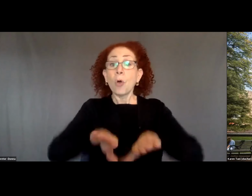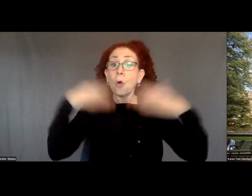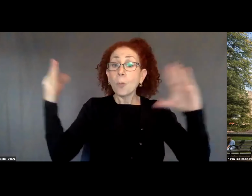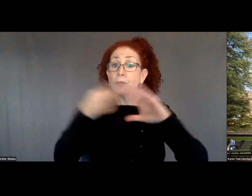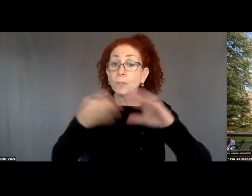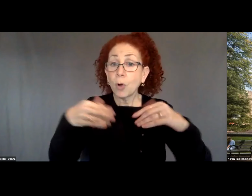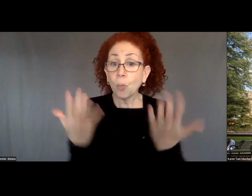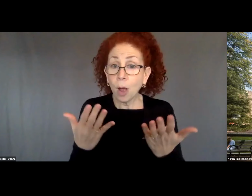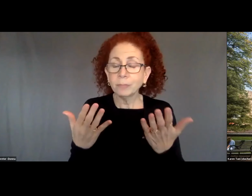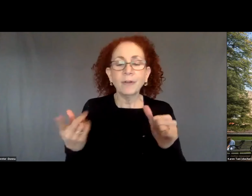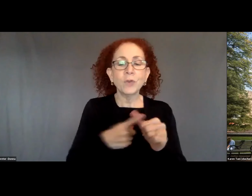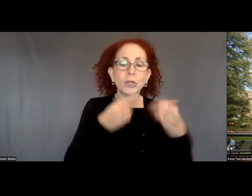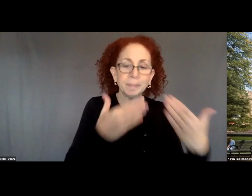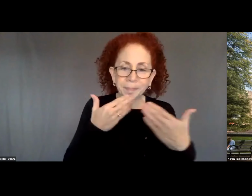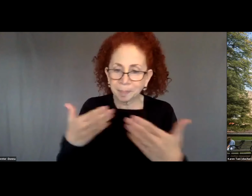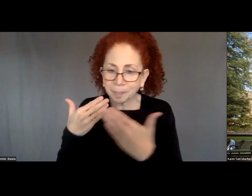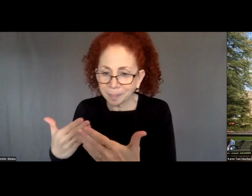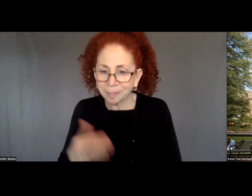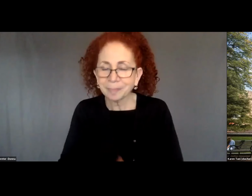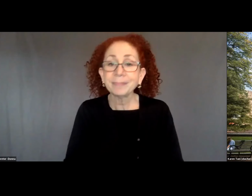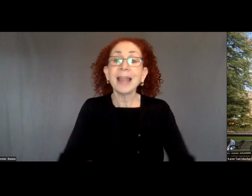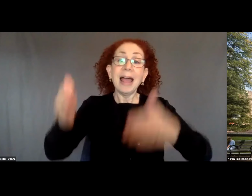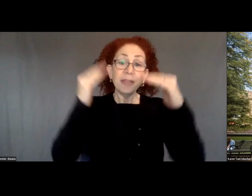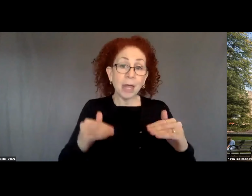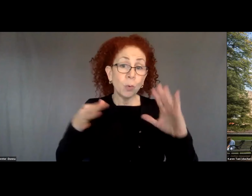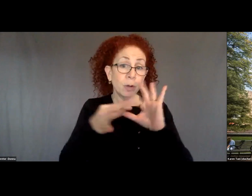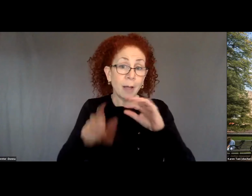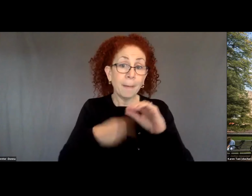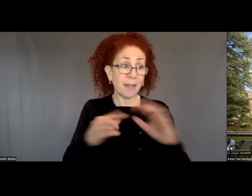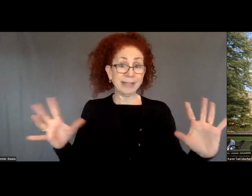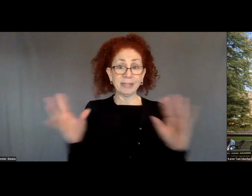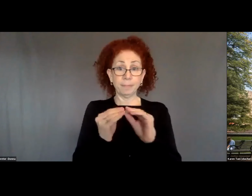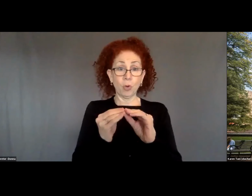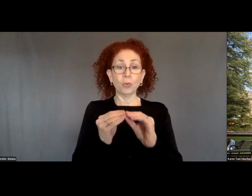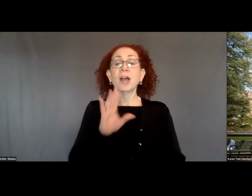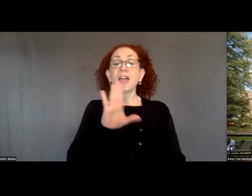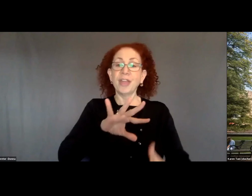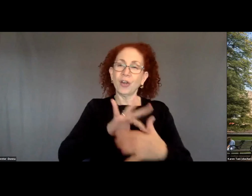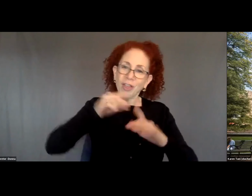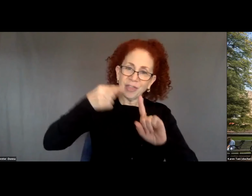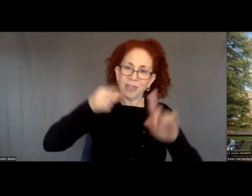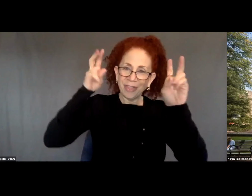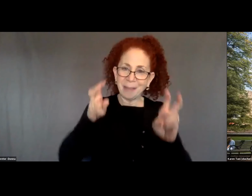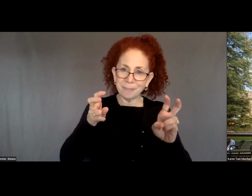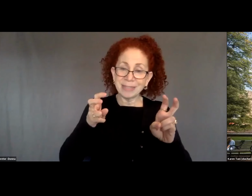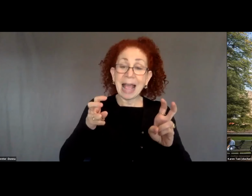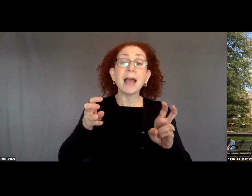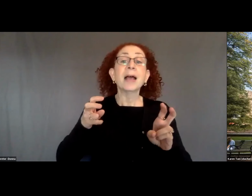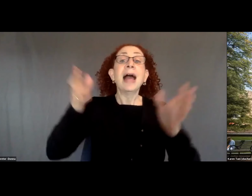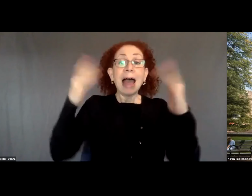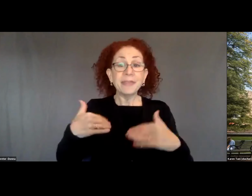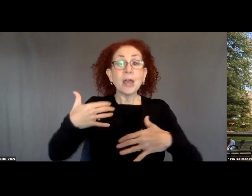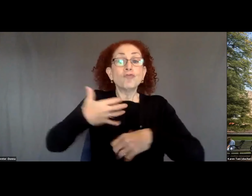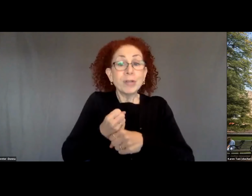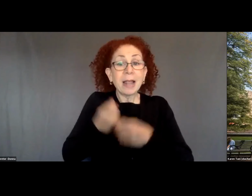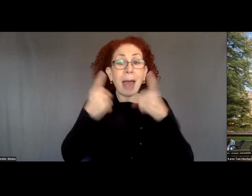remarks with some thank yous. I will then say a few words about the symposium's core theme, and I will recap what happened on day one